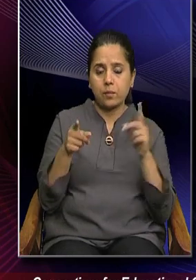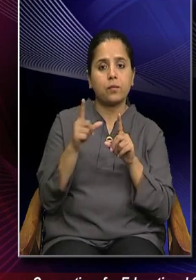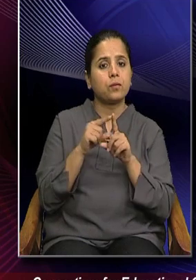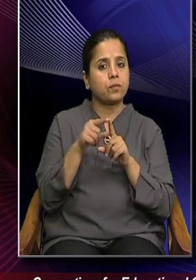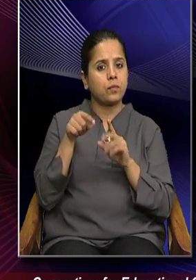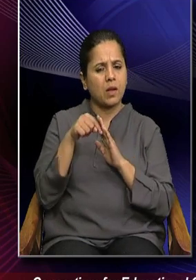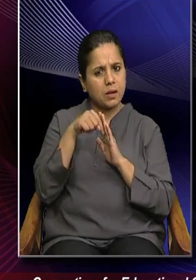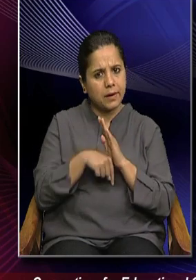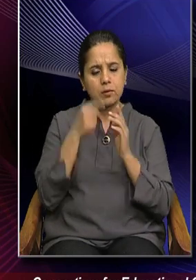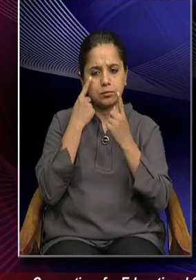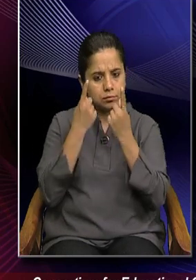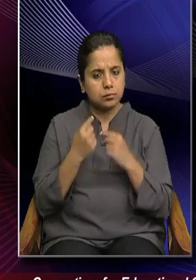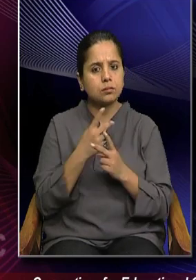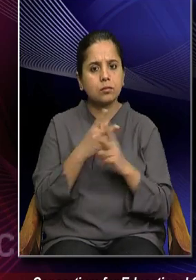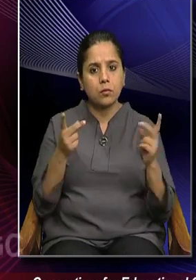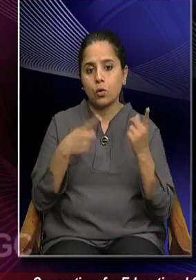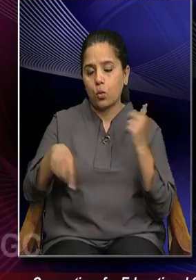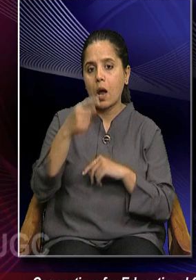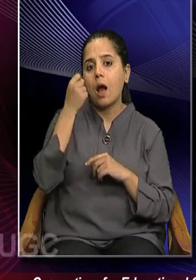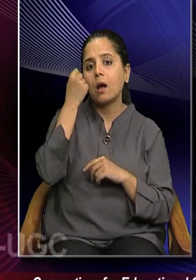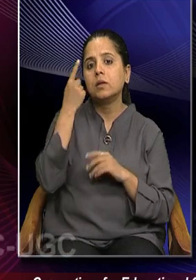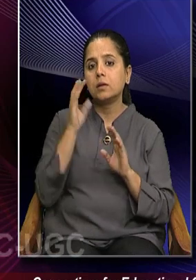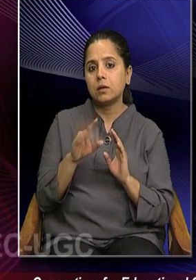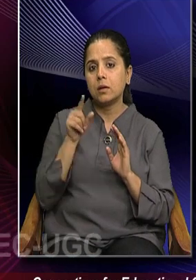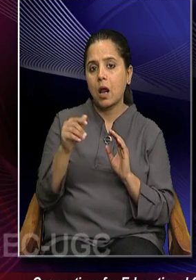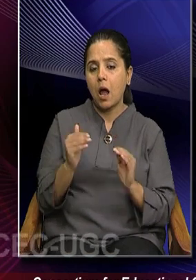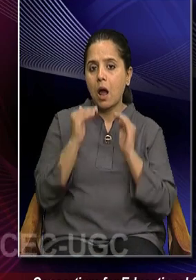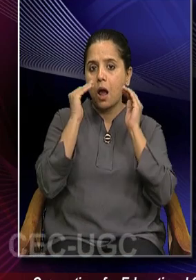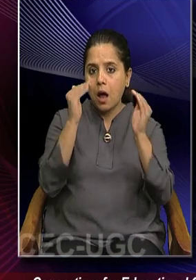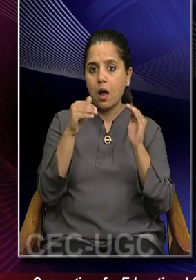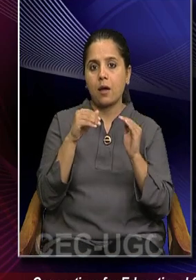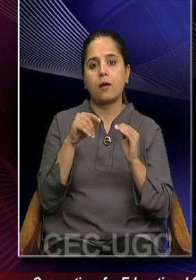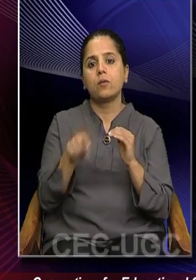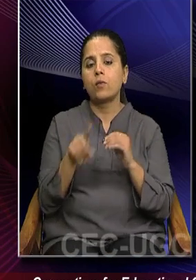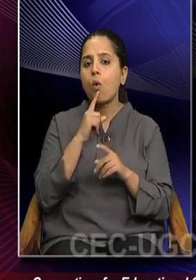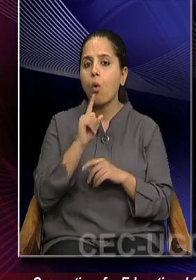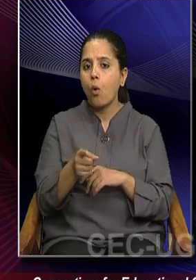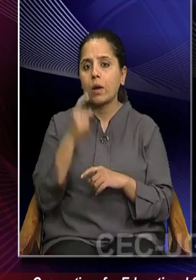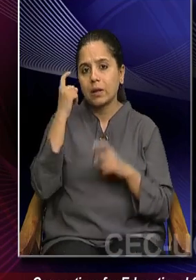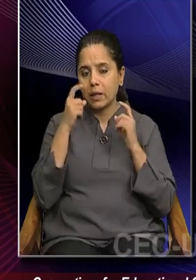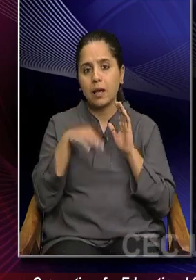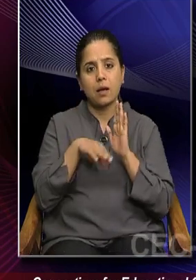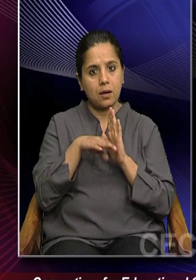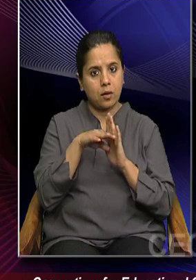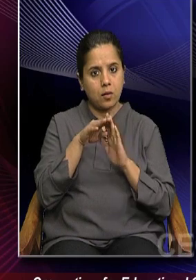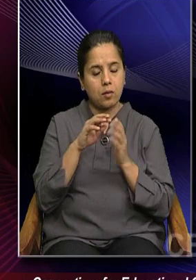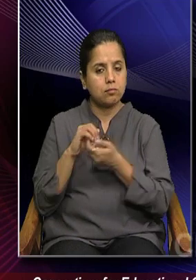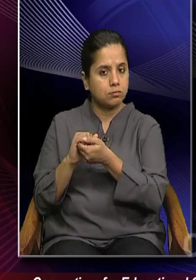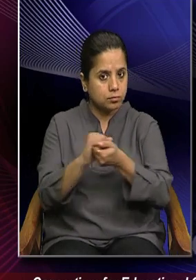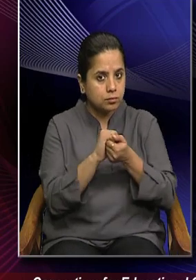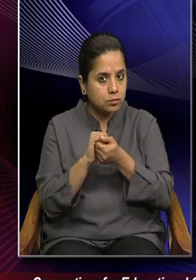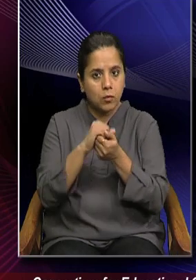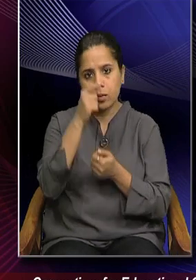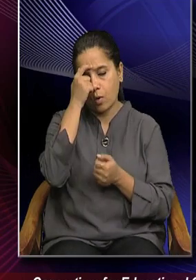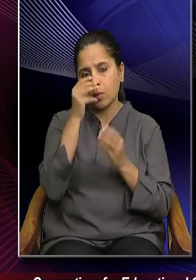a deep analysis, to understand the high order thinking levels and collaborative